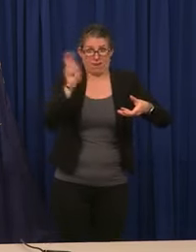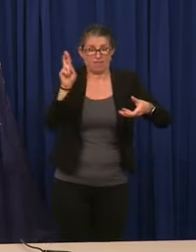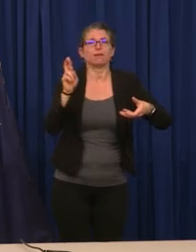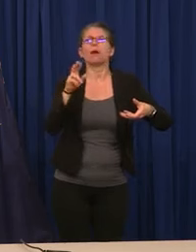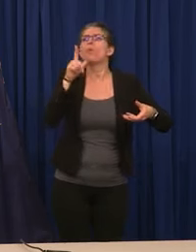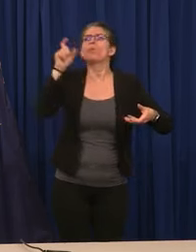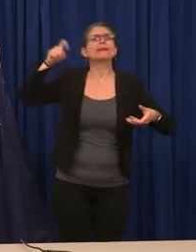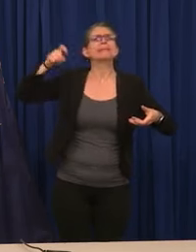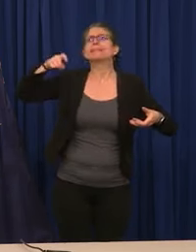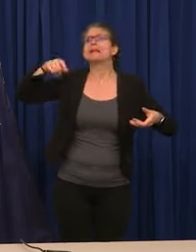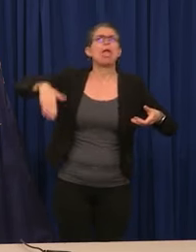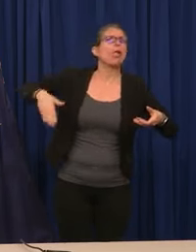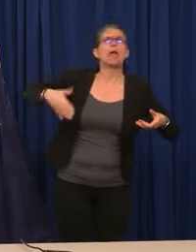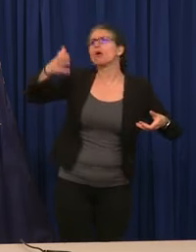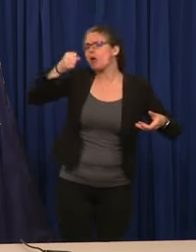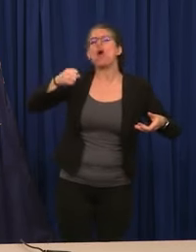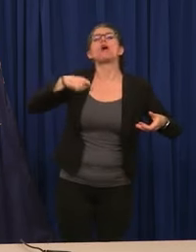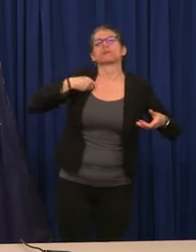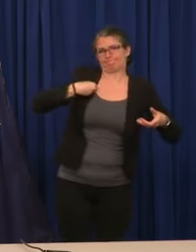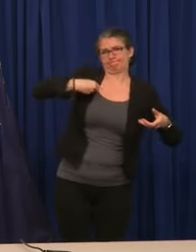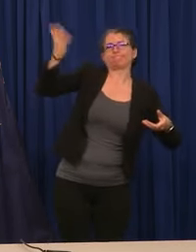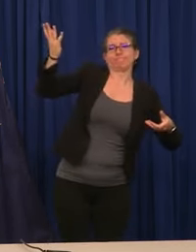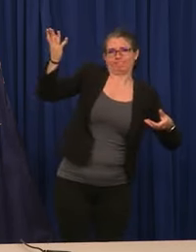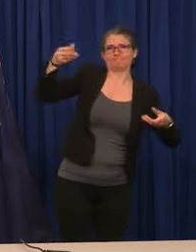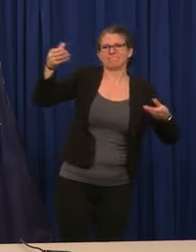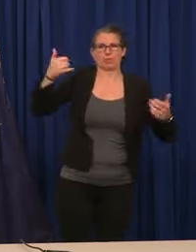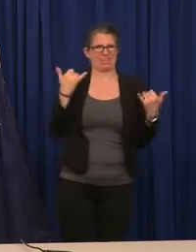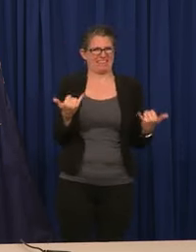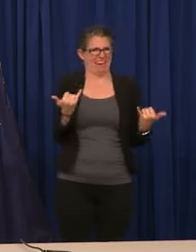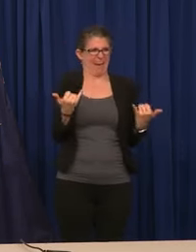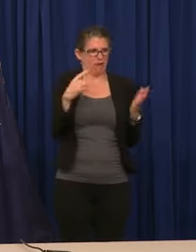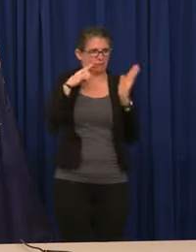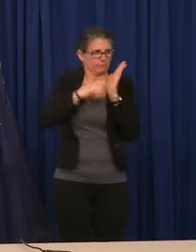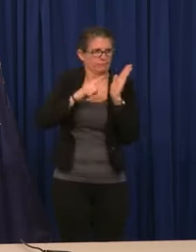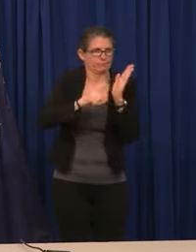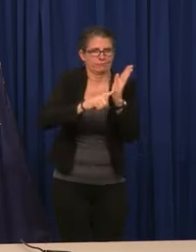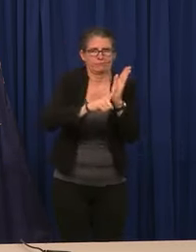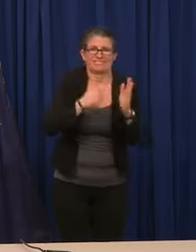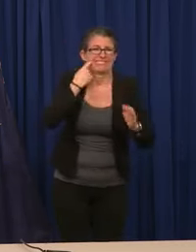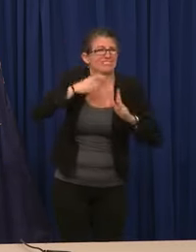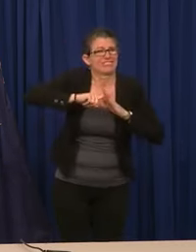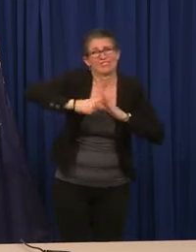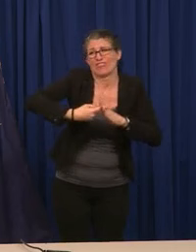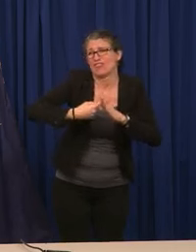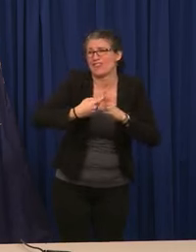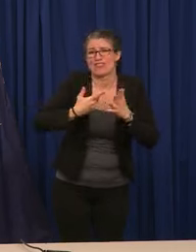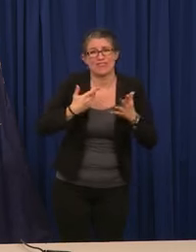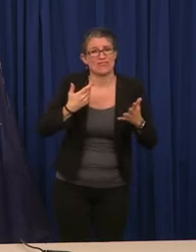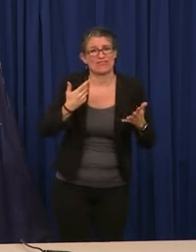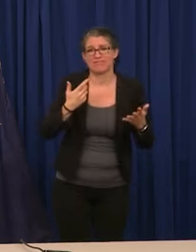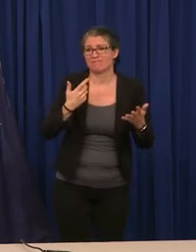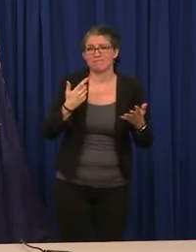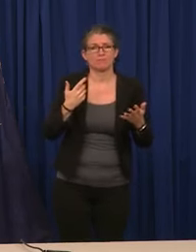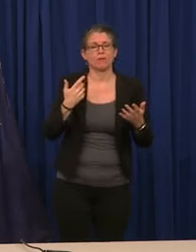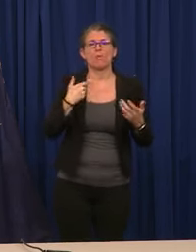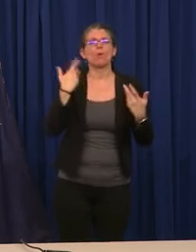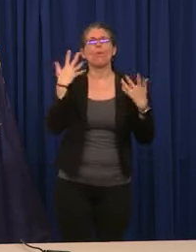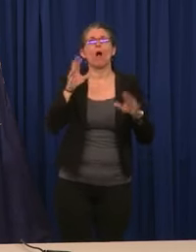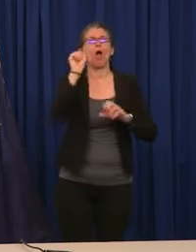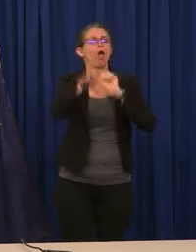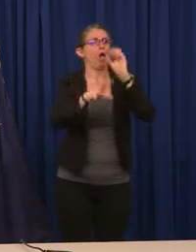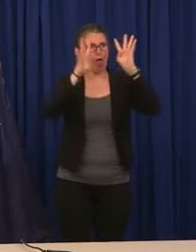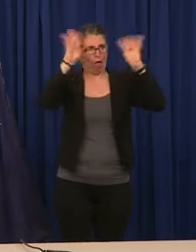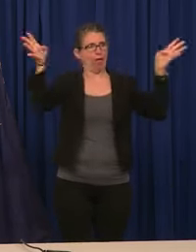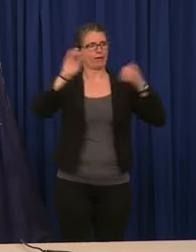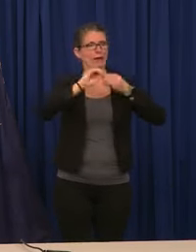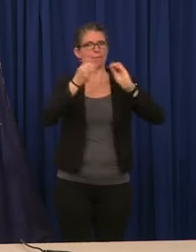results back. So that's kind of the analysis we're doing. We want to roll these out thoughtfully, not haphazardly. We also want to roll them